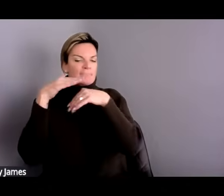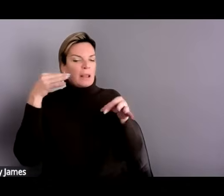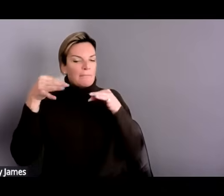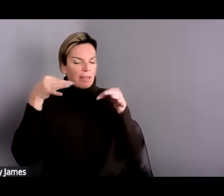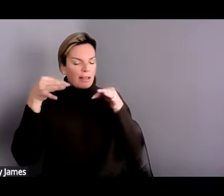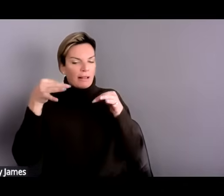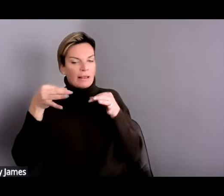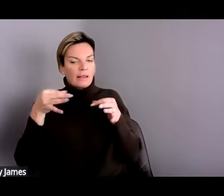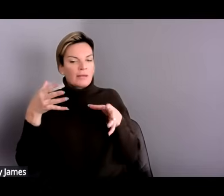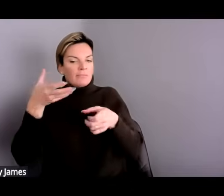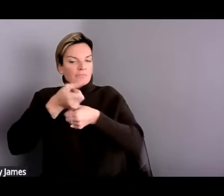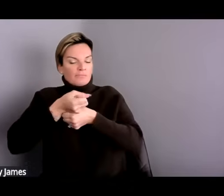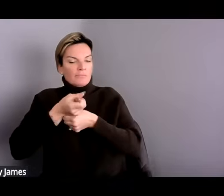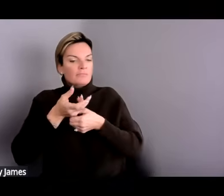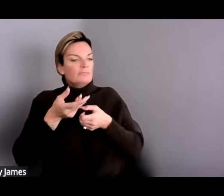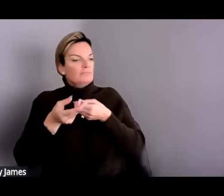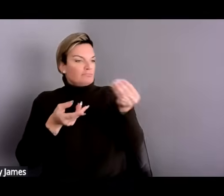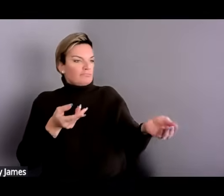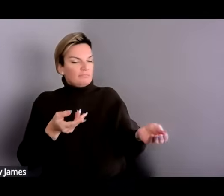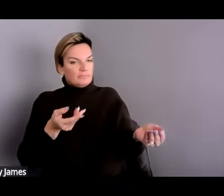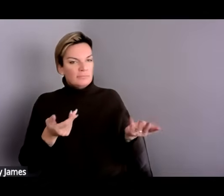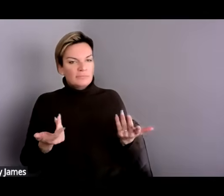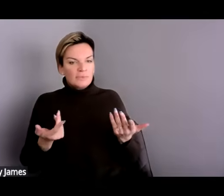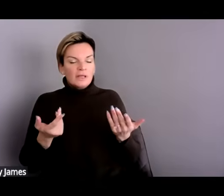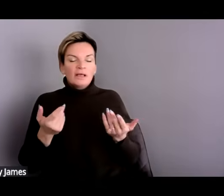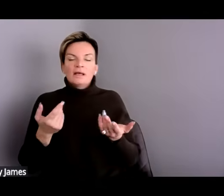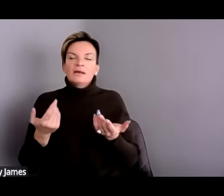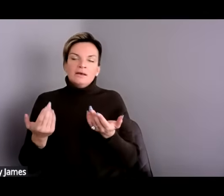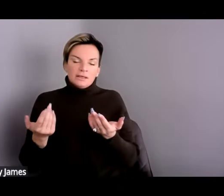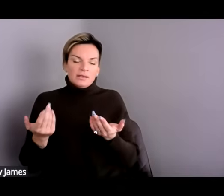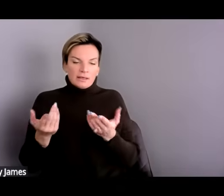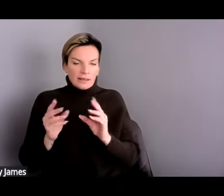is, there is obviously some,